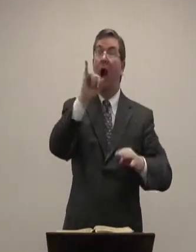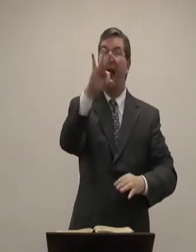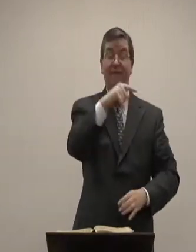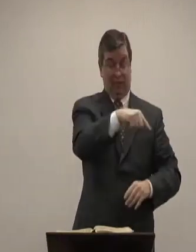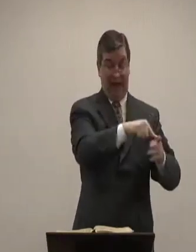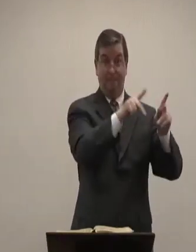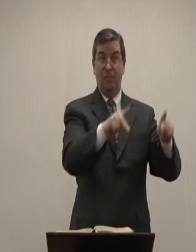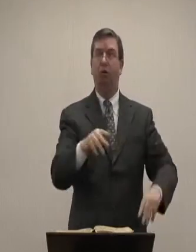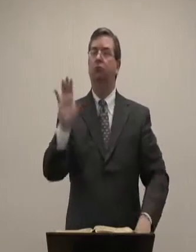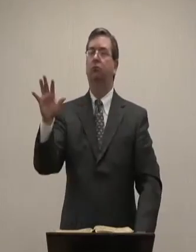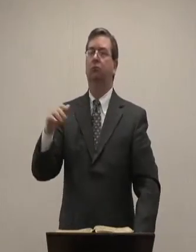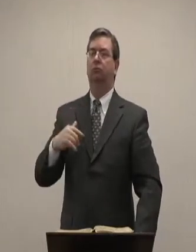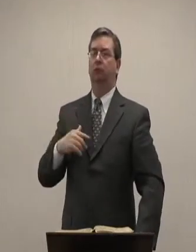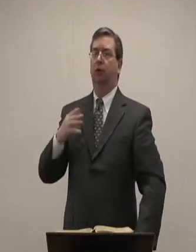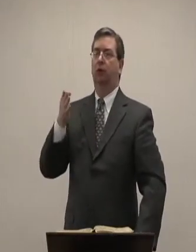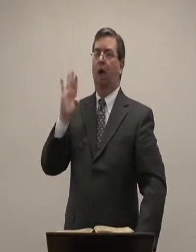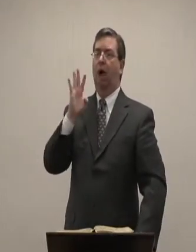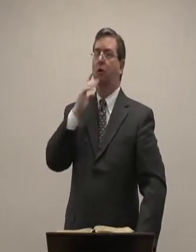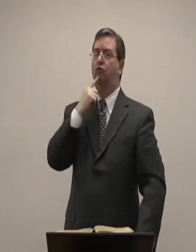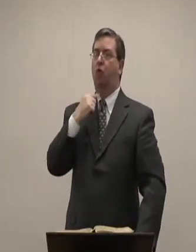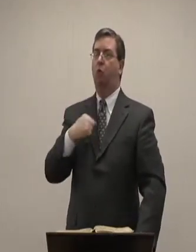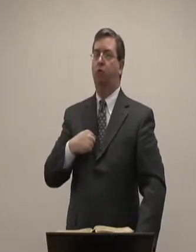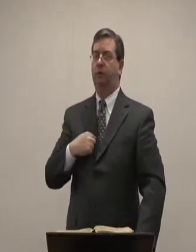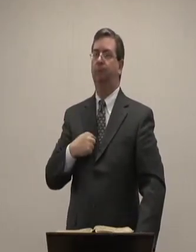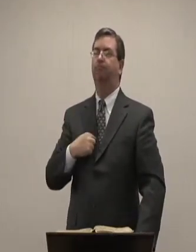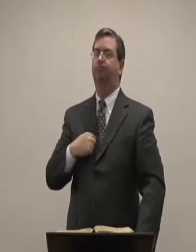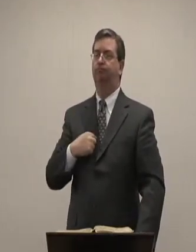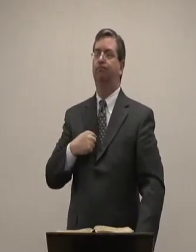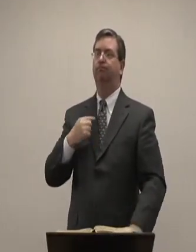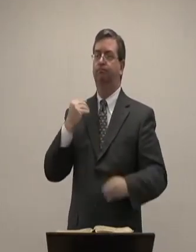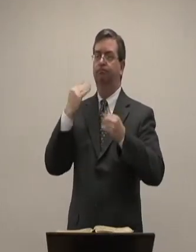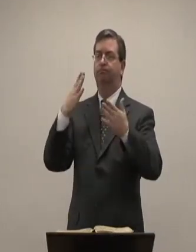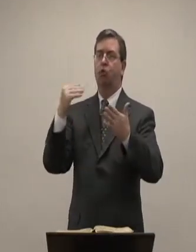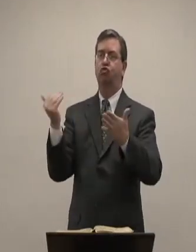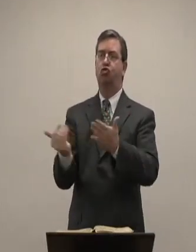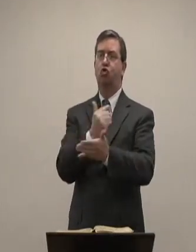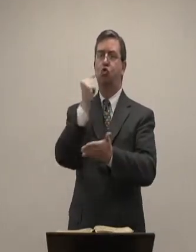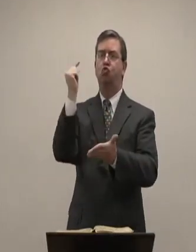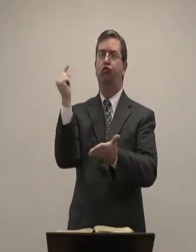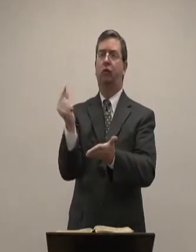In some instances, you'll see where people get caught up in false teachings and false doctrine.